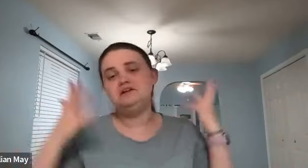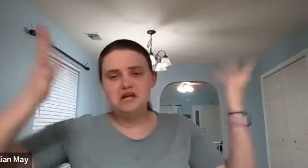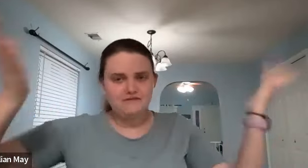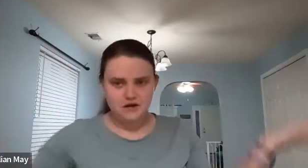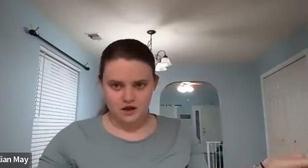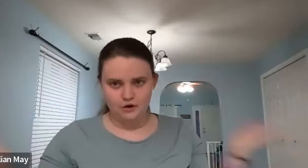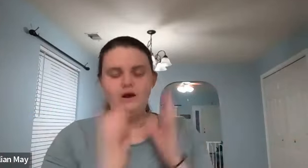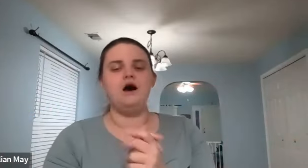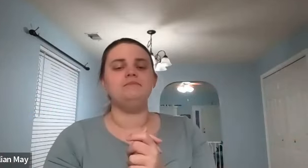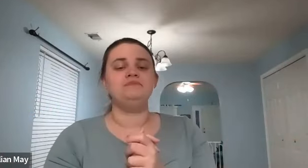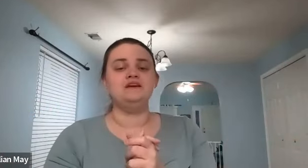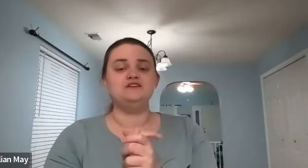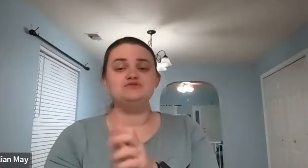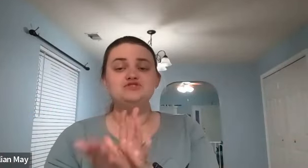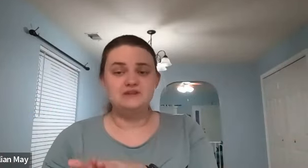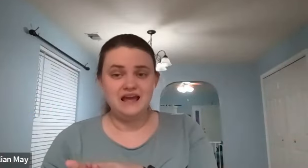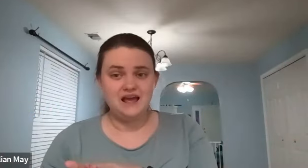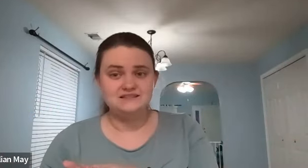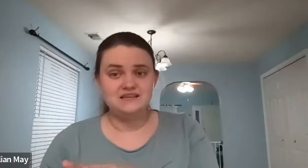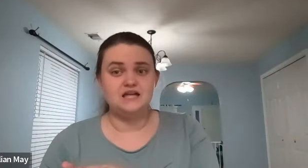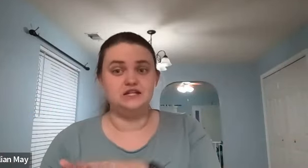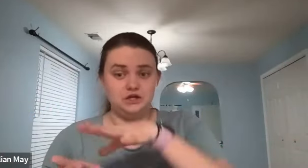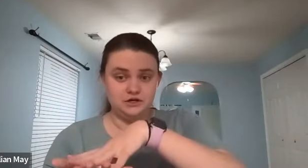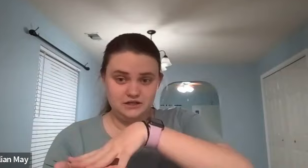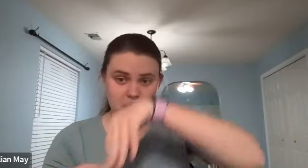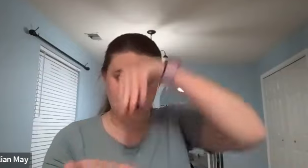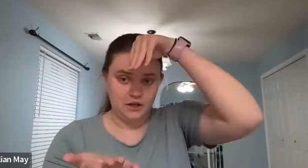you never know. So student has the sign learn,